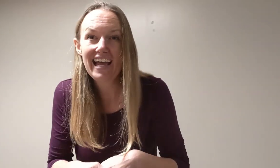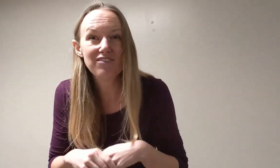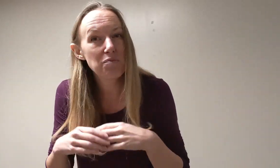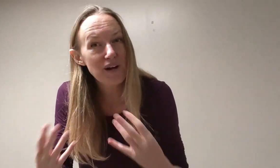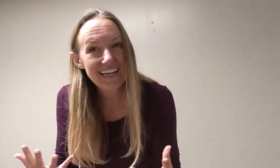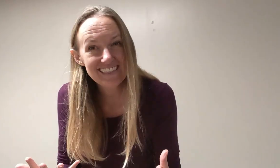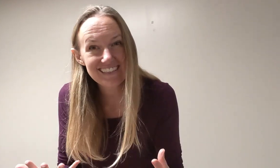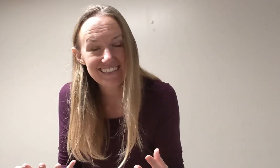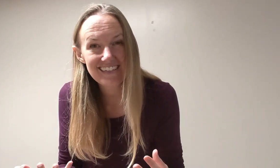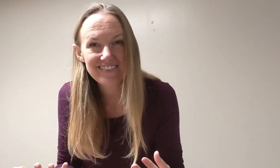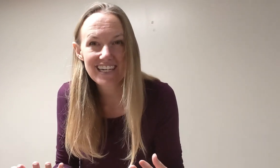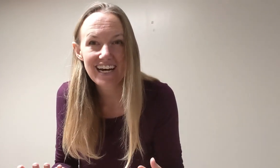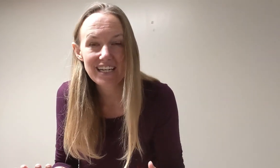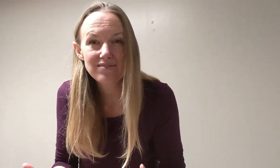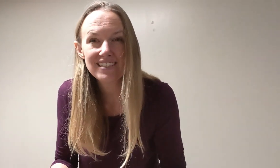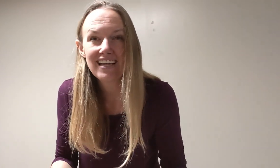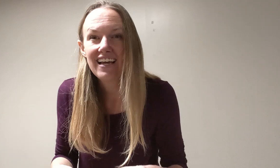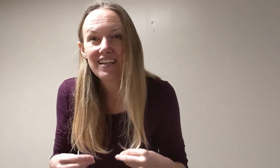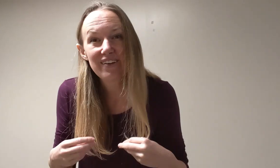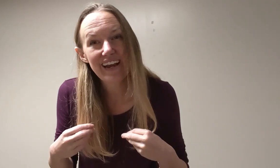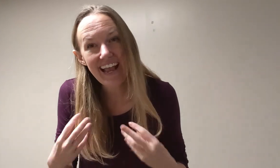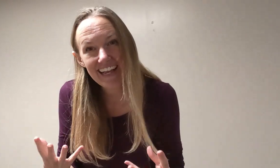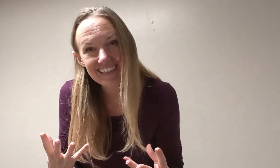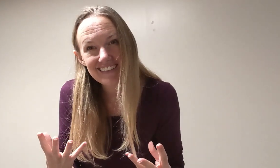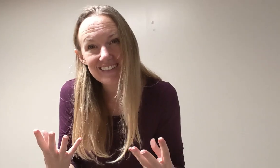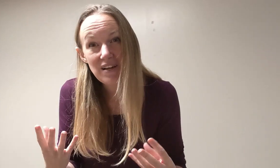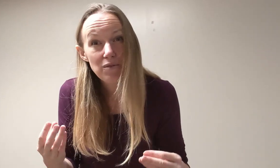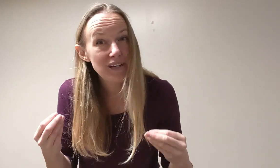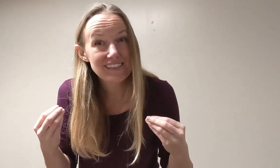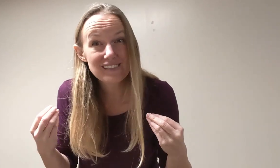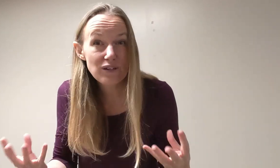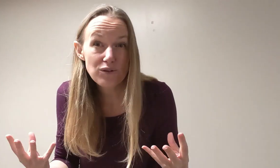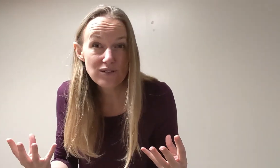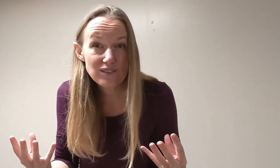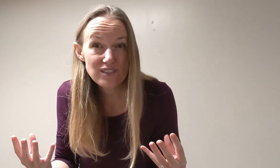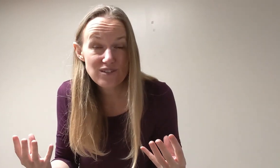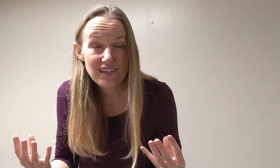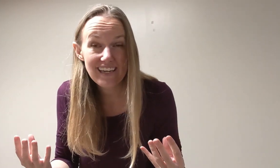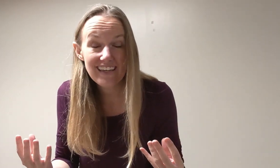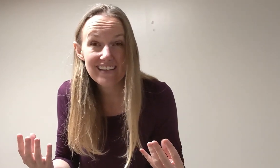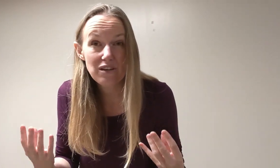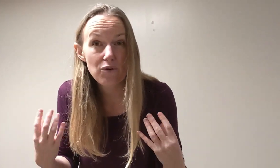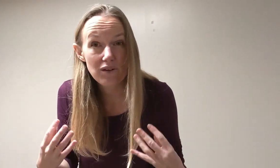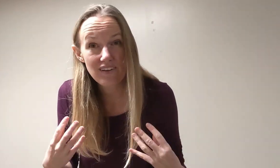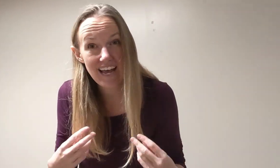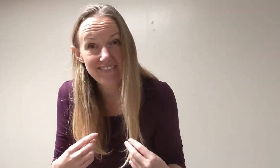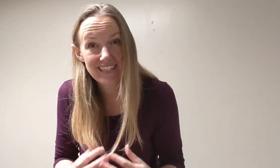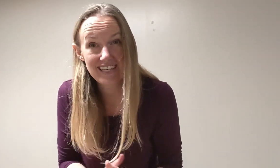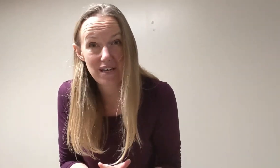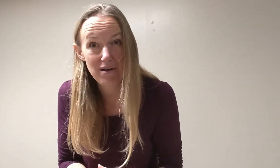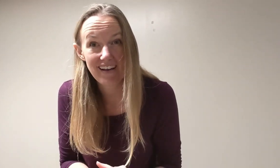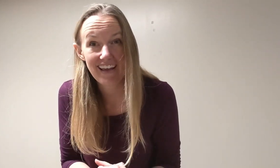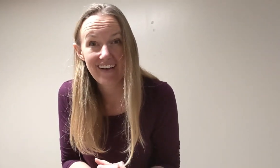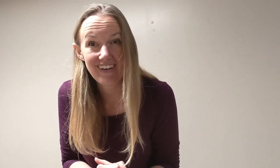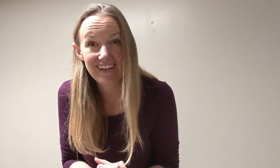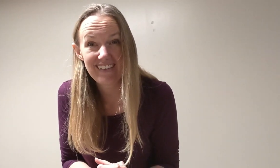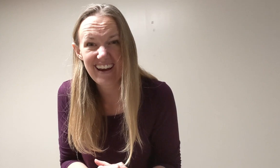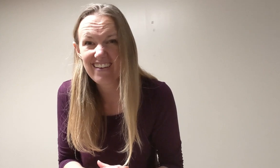if you practice this enough times, your hands will get so used to doing it that you won't even have to think about it. And when you're there, then